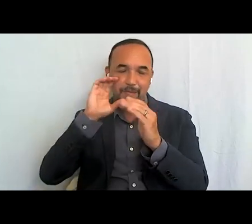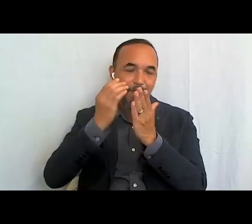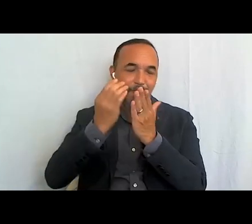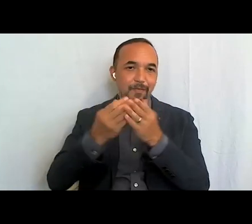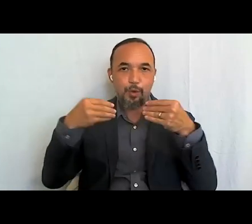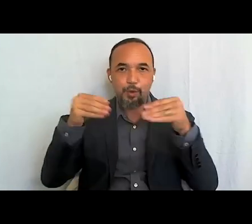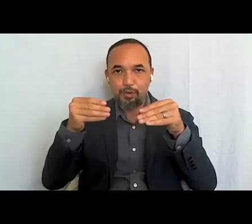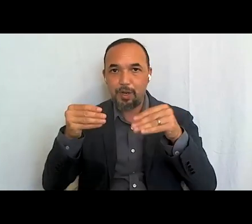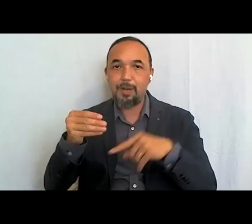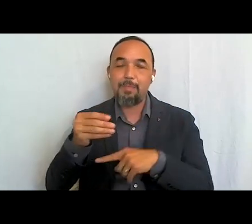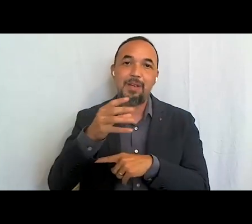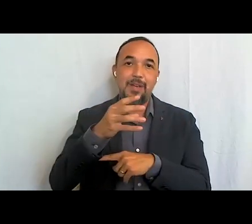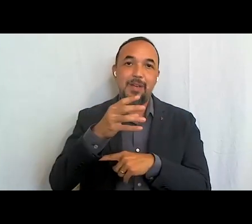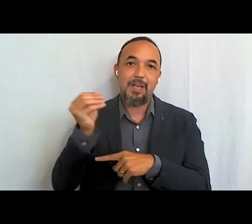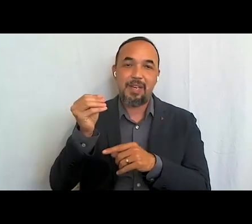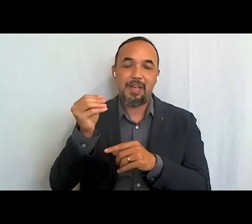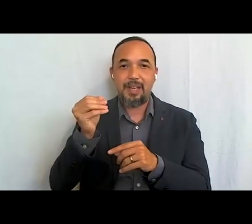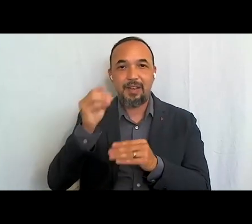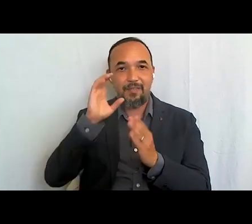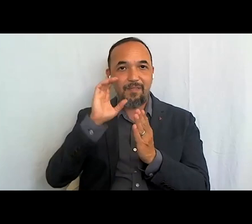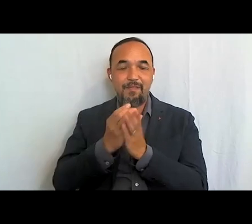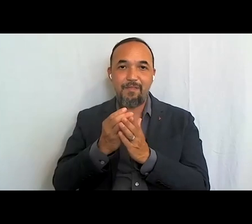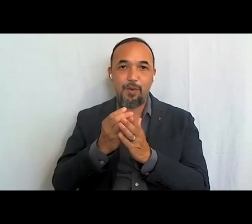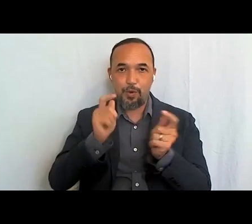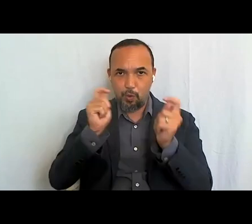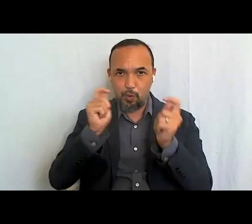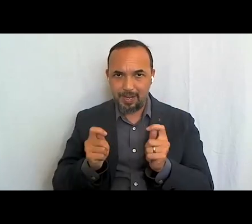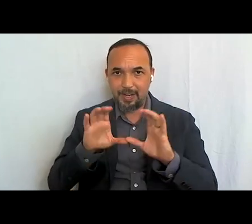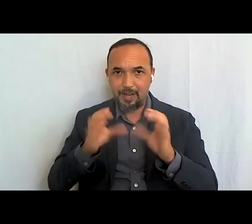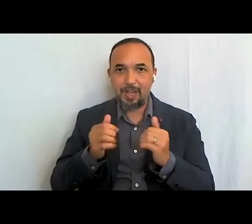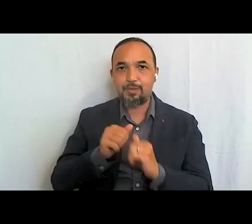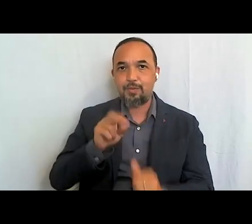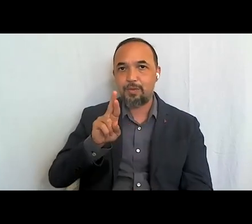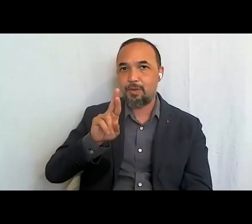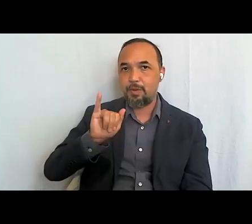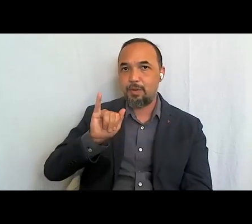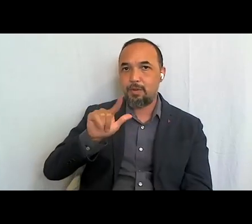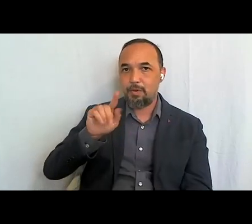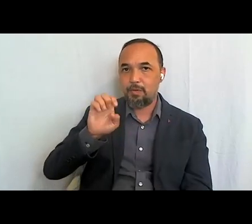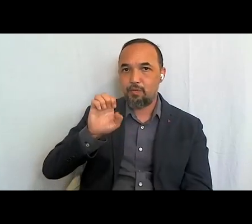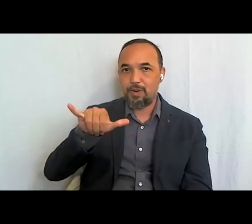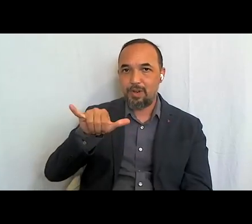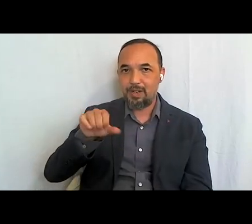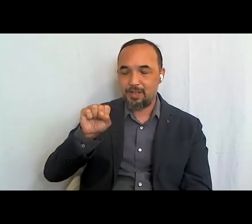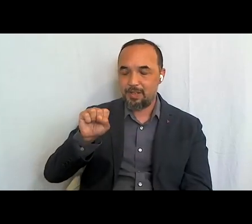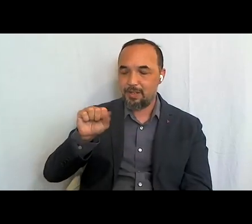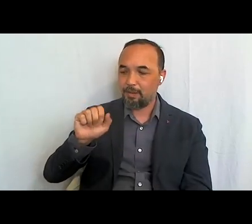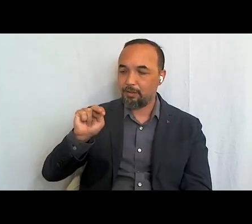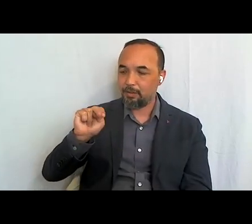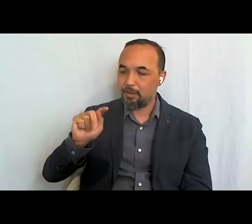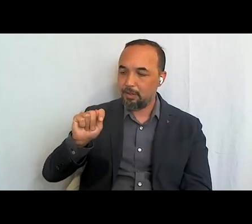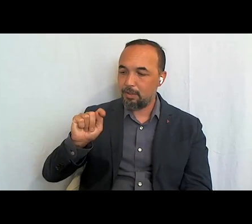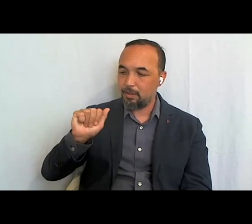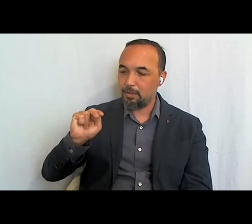Riley Santangelo. So those are pretty cool. Check those out. There's one more mystery item in the top tier we haven't revealed yet. There's a lot of cool